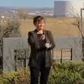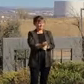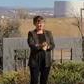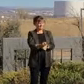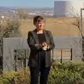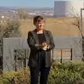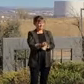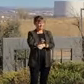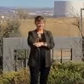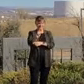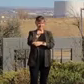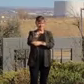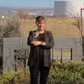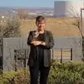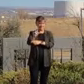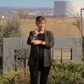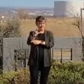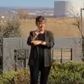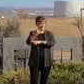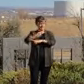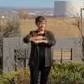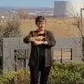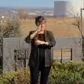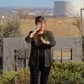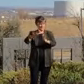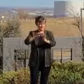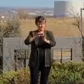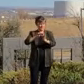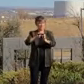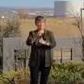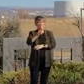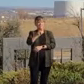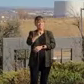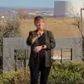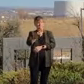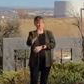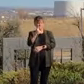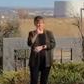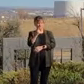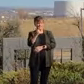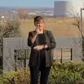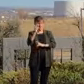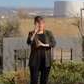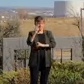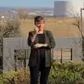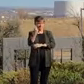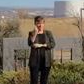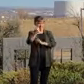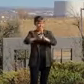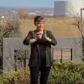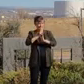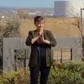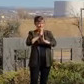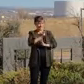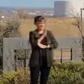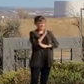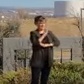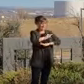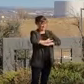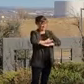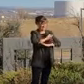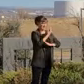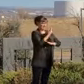Veterans Day is recognized in the United States on November 11th to honor the 11th hour of the 11th day of the 11th month